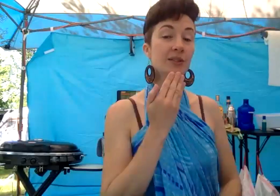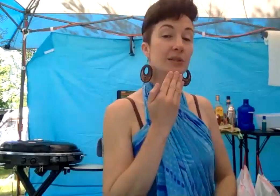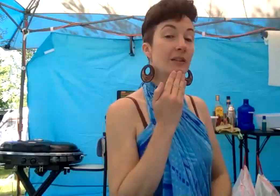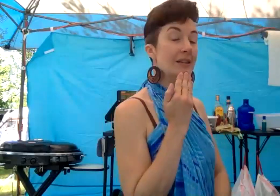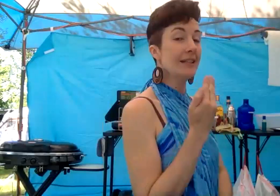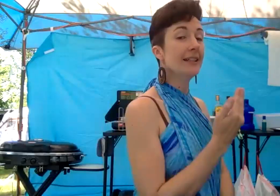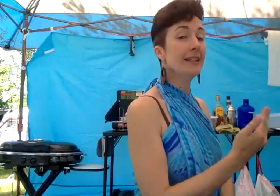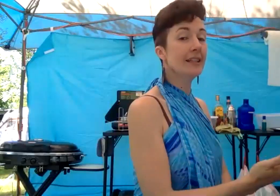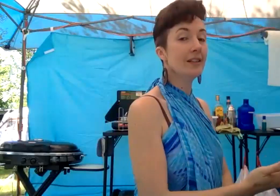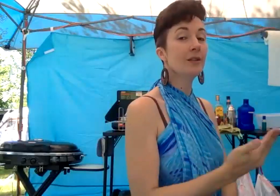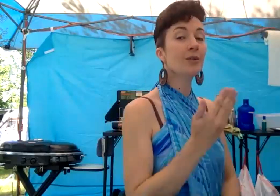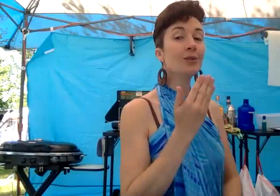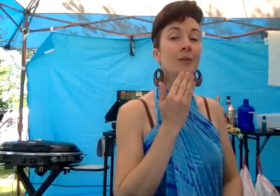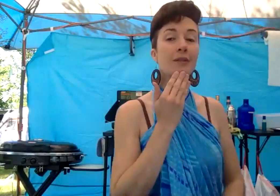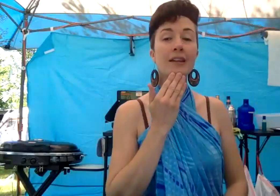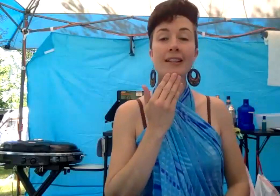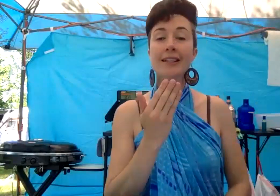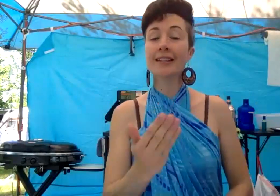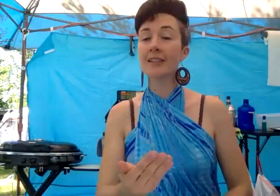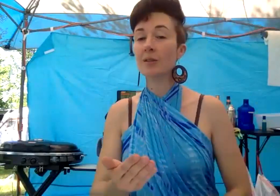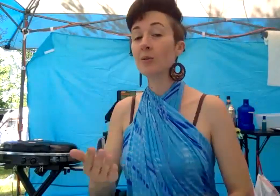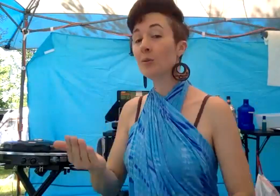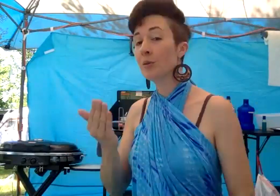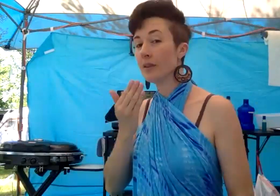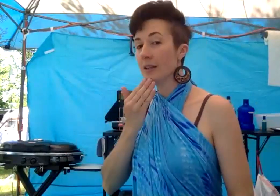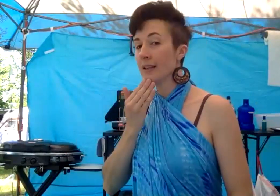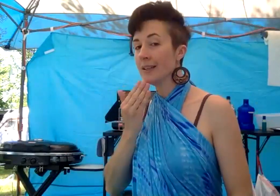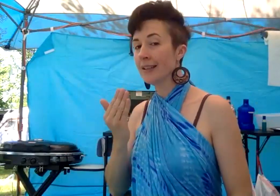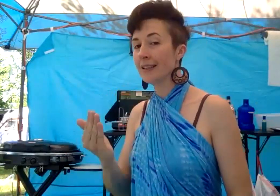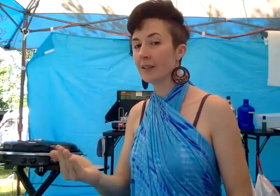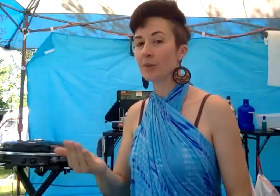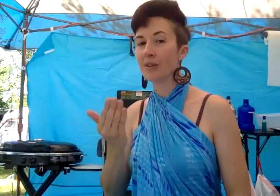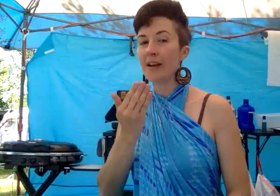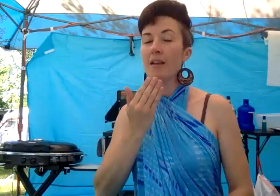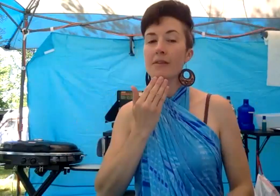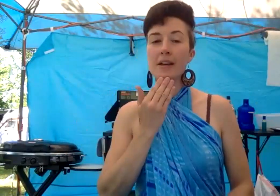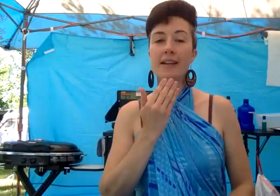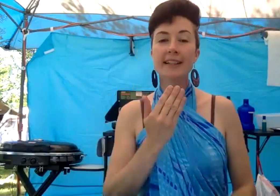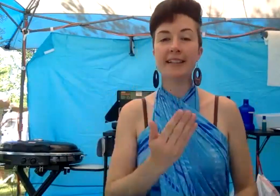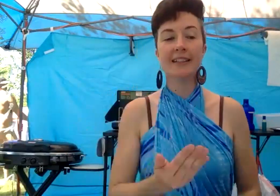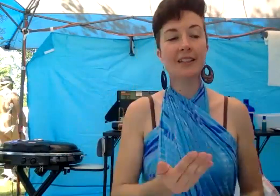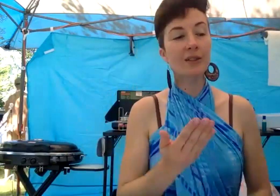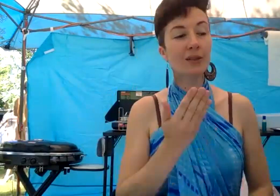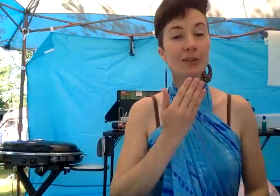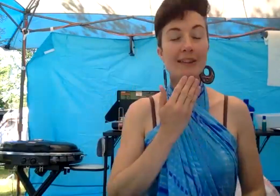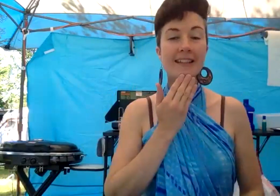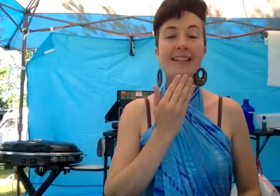you, thank you, thank you, thank you, thank you,